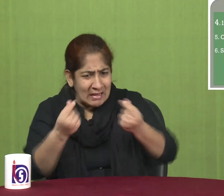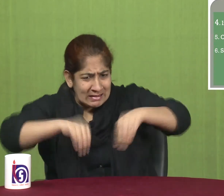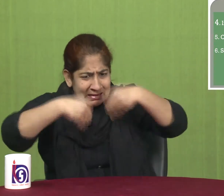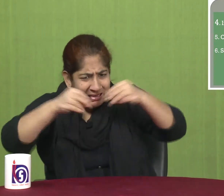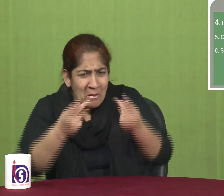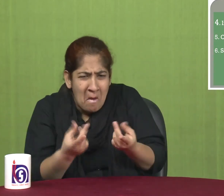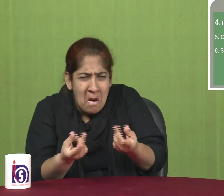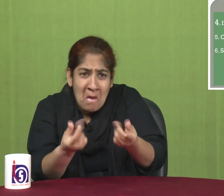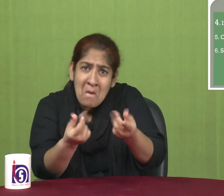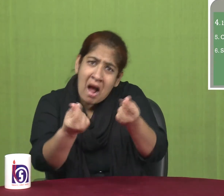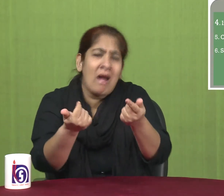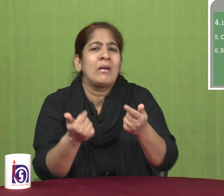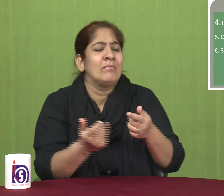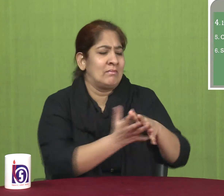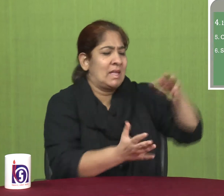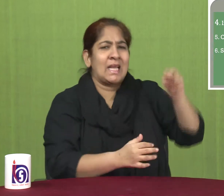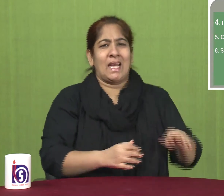Inventory turnover rate.